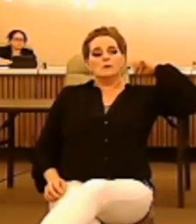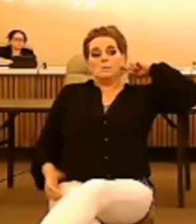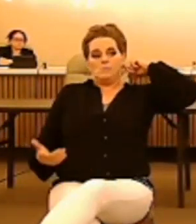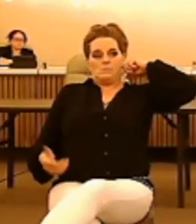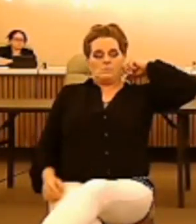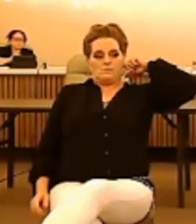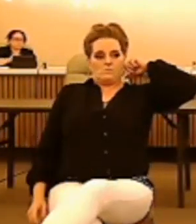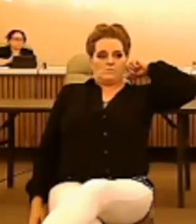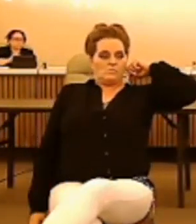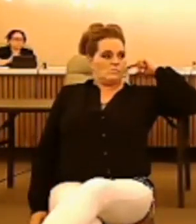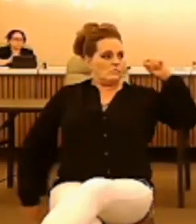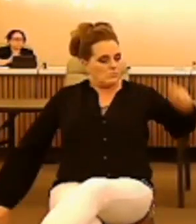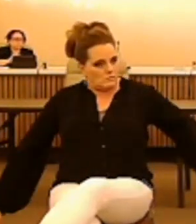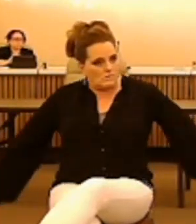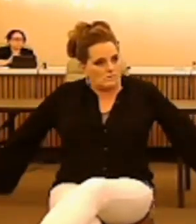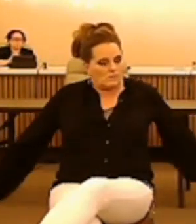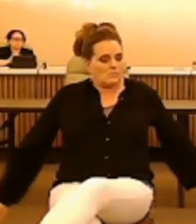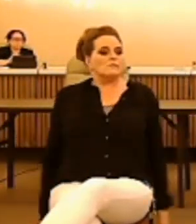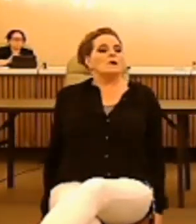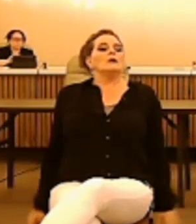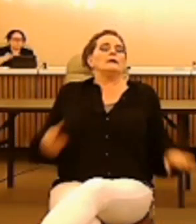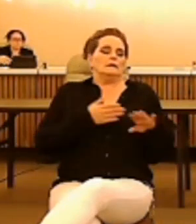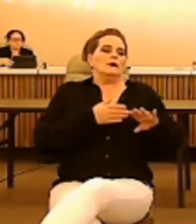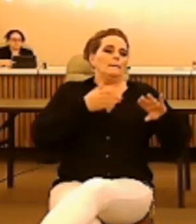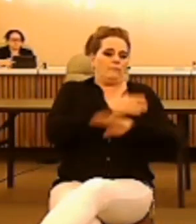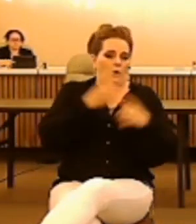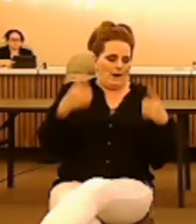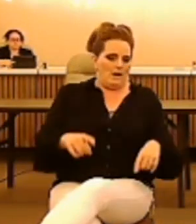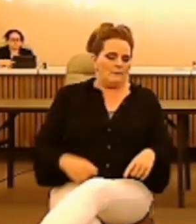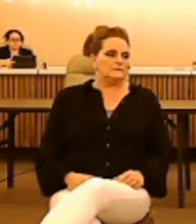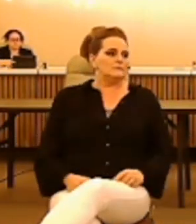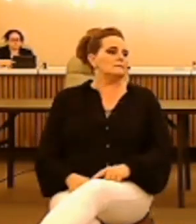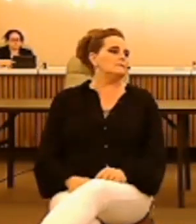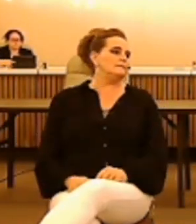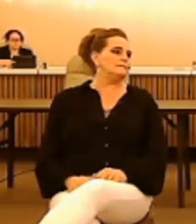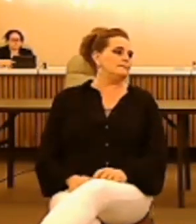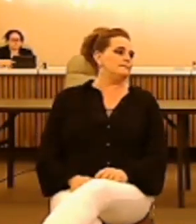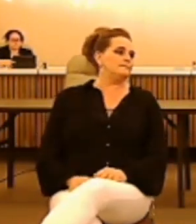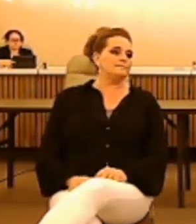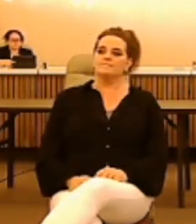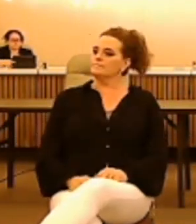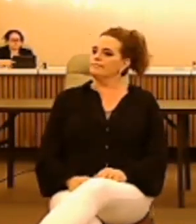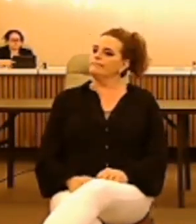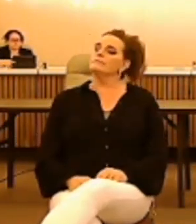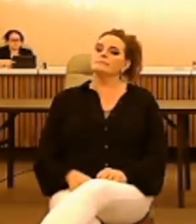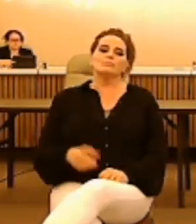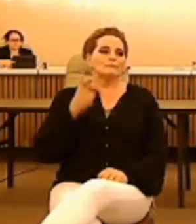actually, it looks like we've put them in there. Yeah, but before we do that, actually, I see her patiently